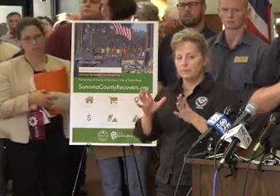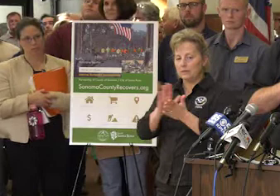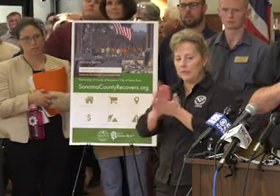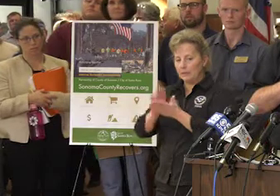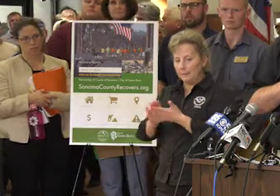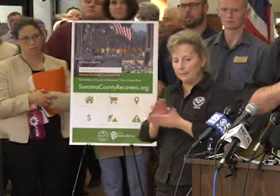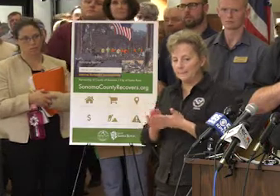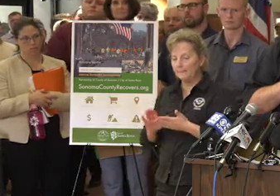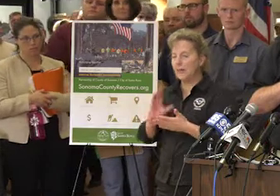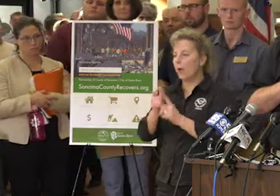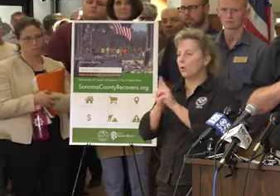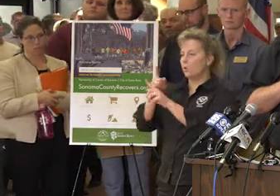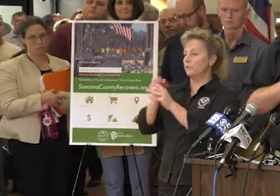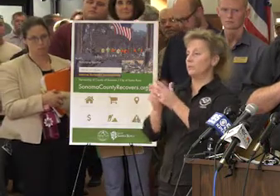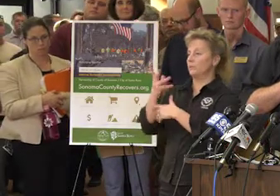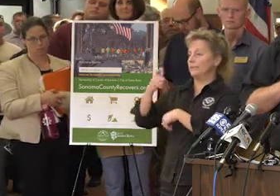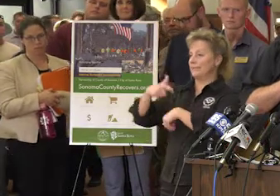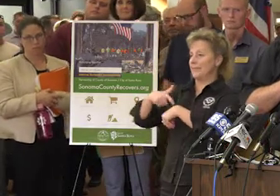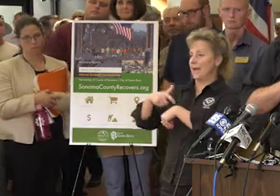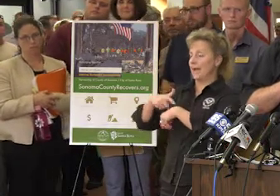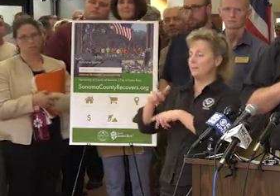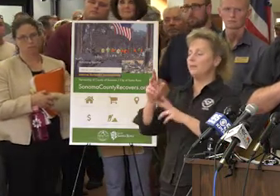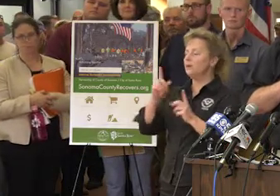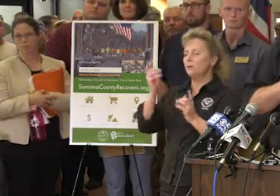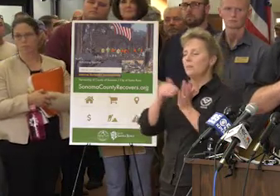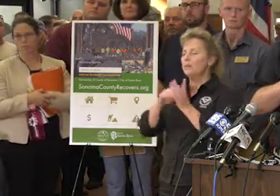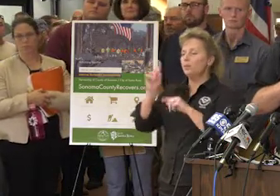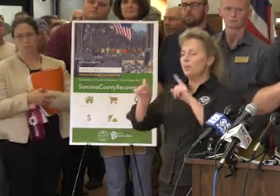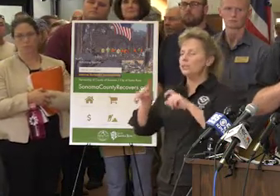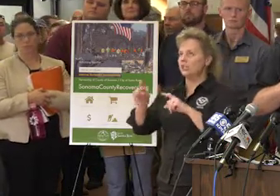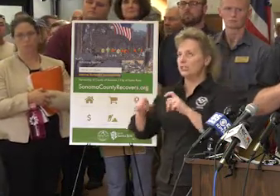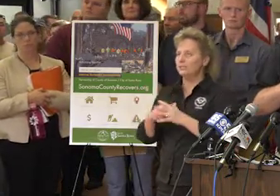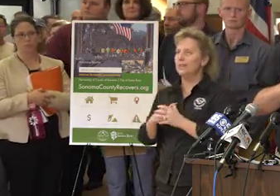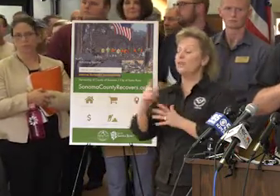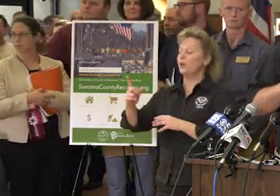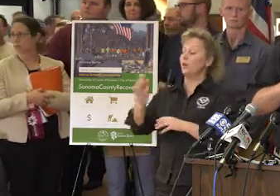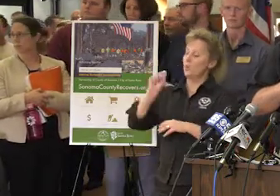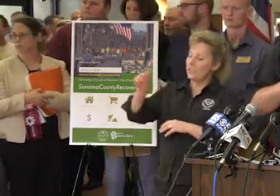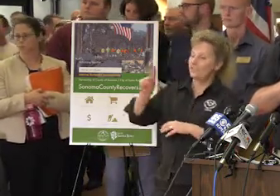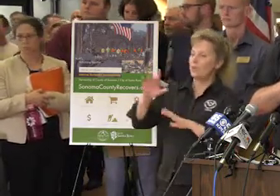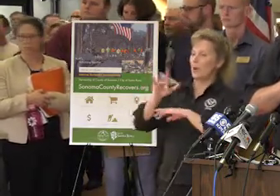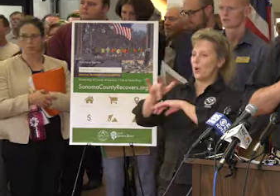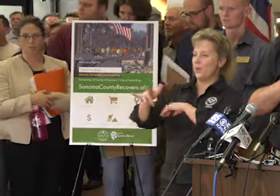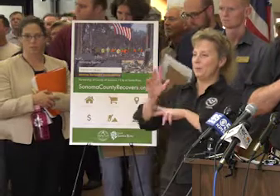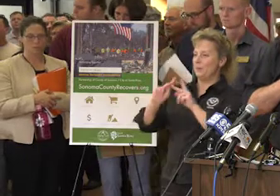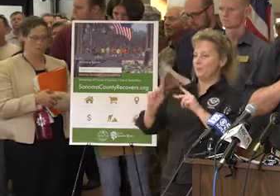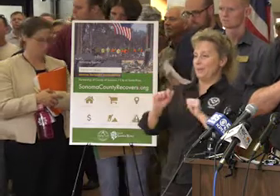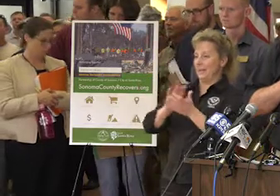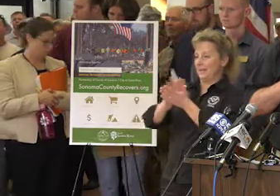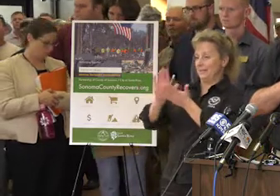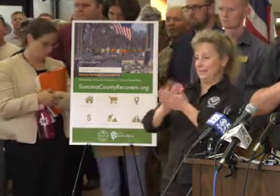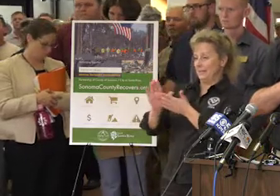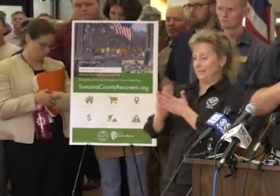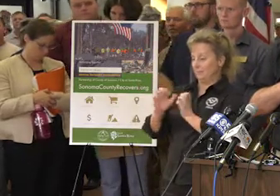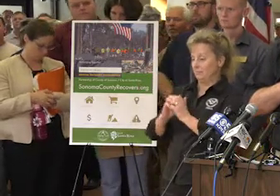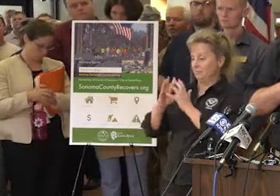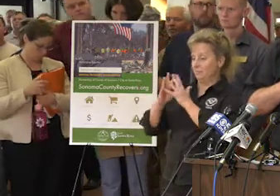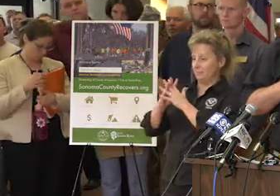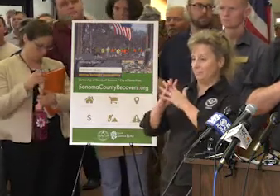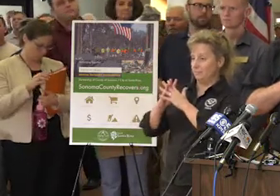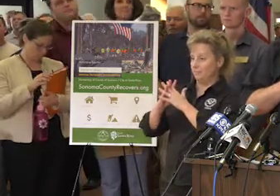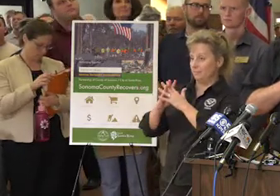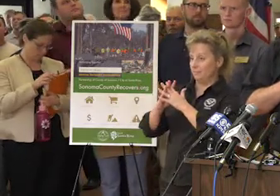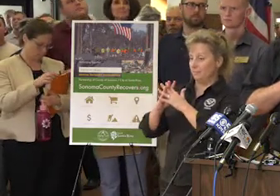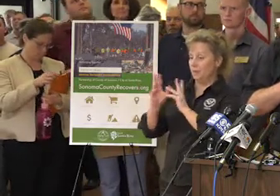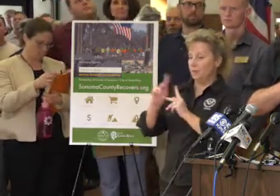Our goal is that by springtime, people will be, the question was, how early will people be able to begin rebuilding? And our goal is